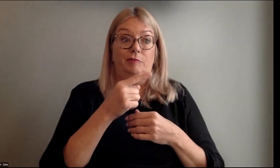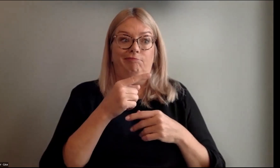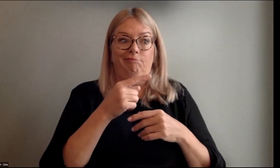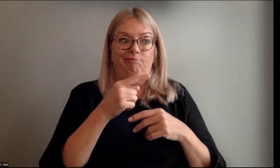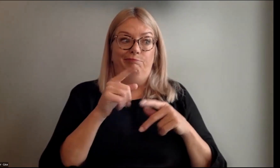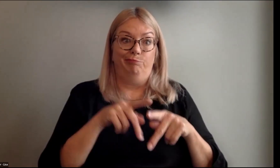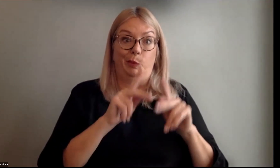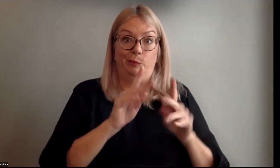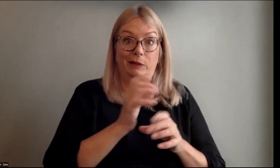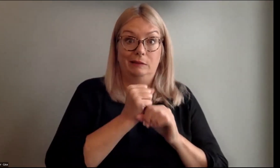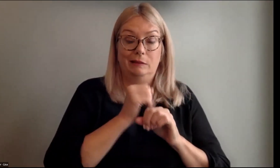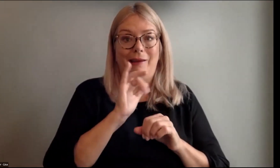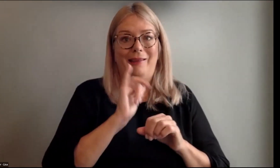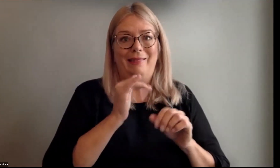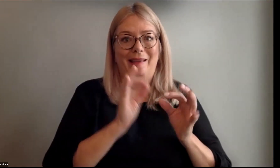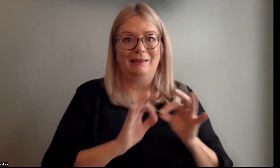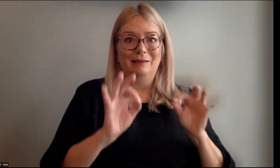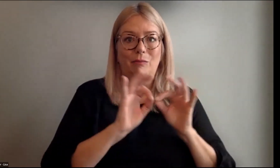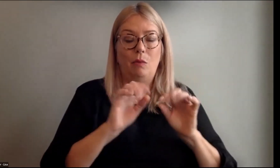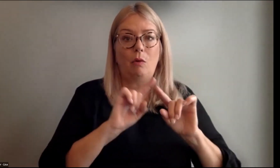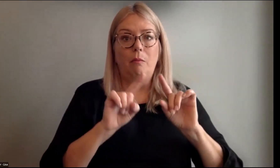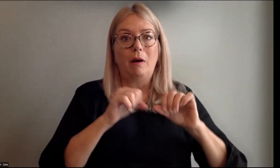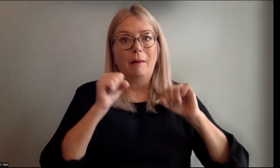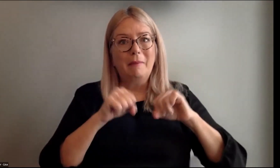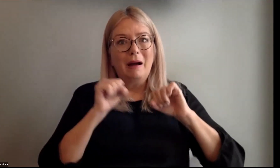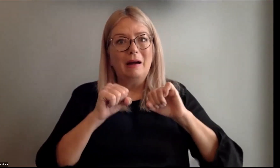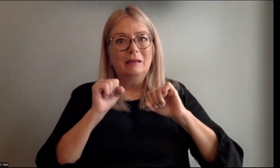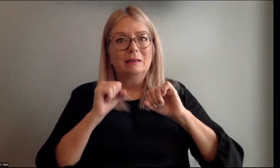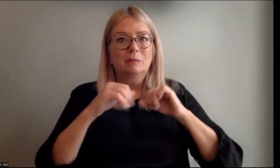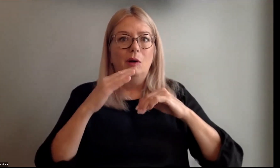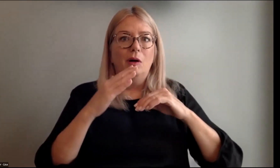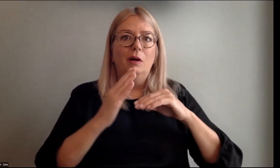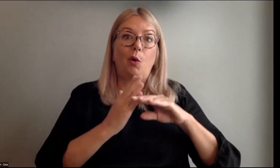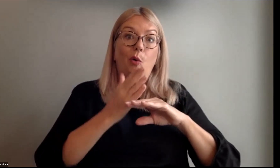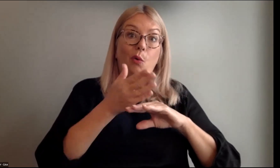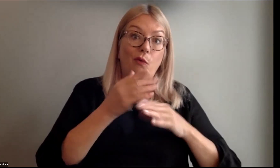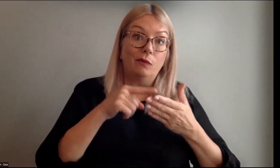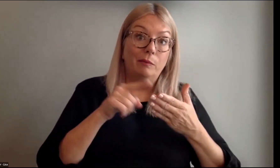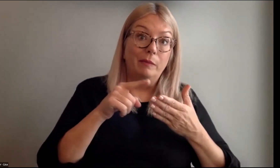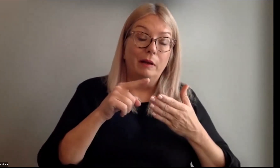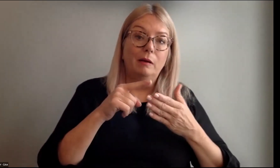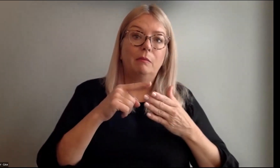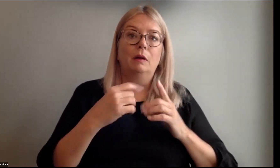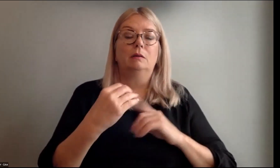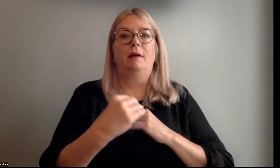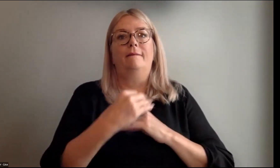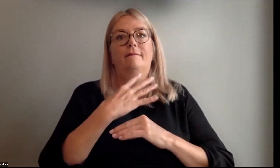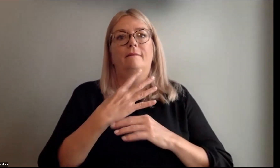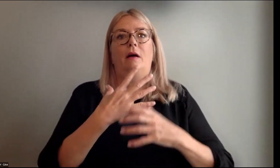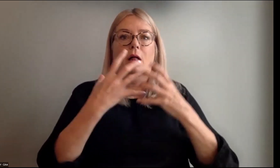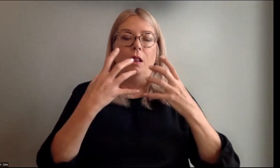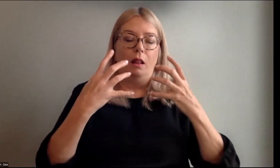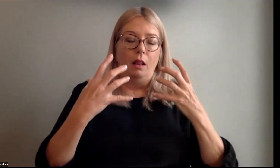but then potential overpayments can be disproportionately impactful because they don't